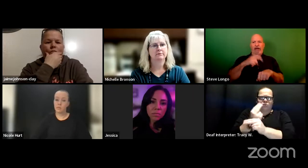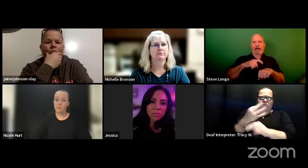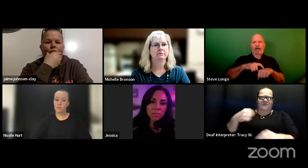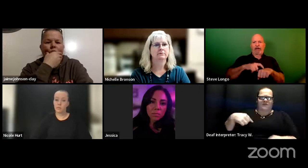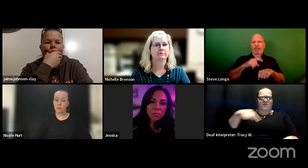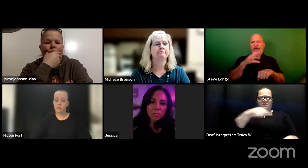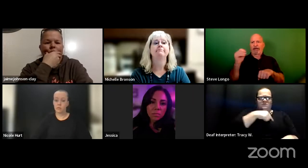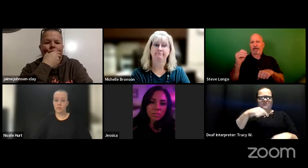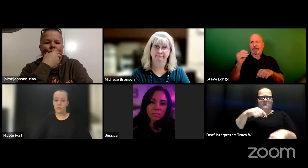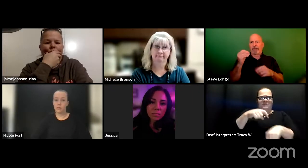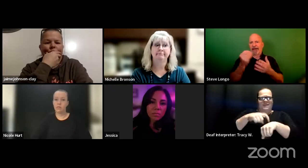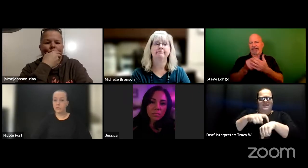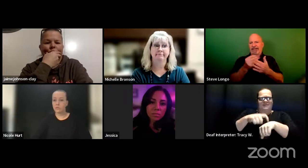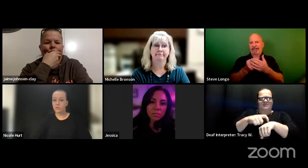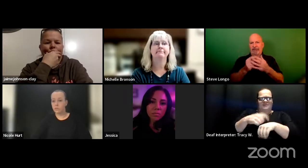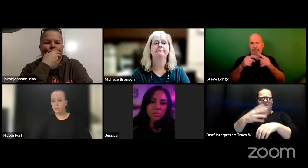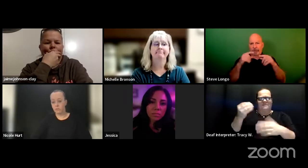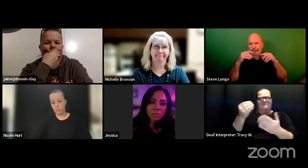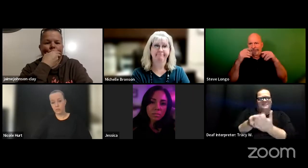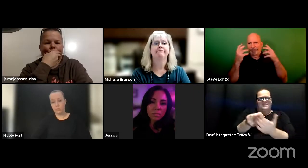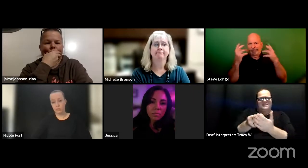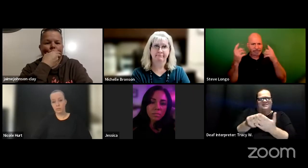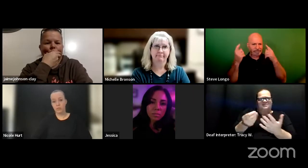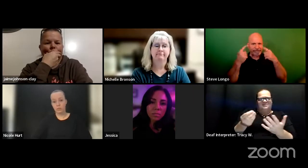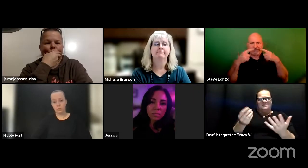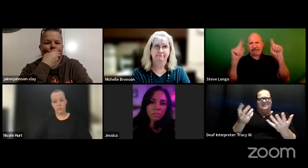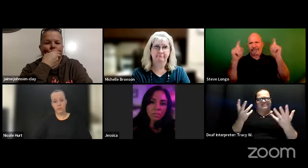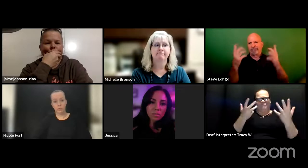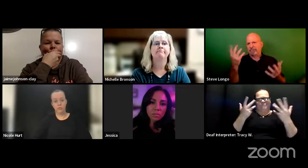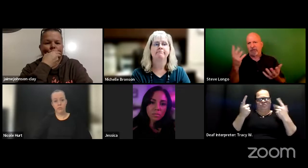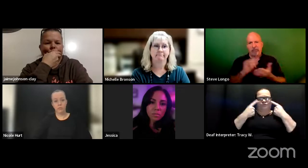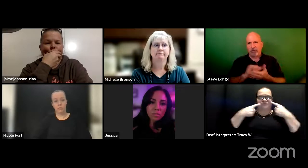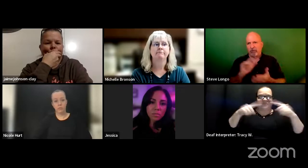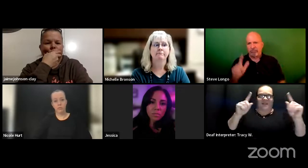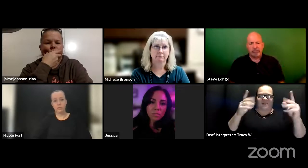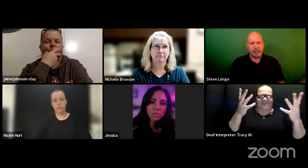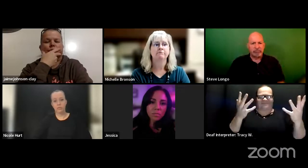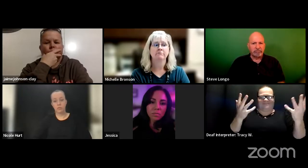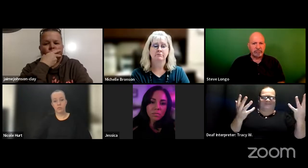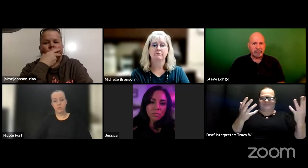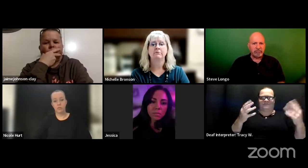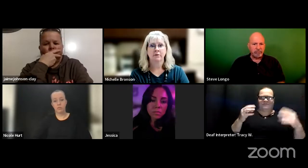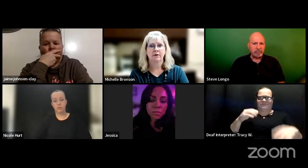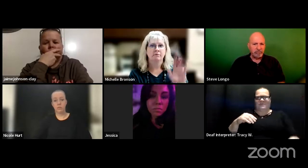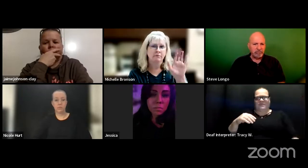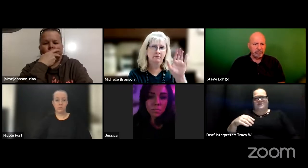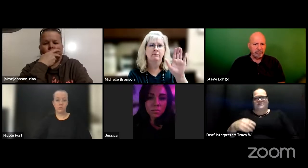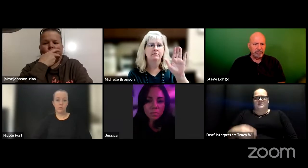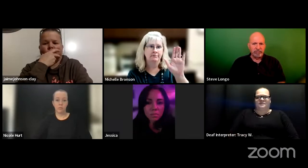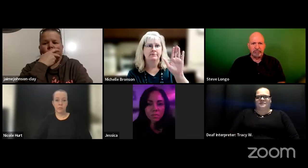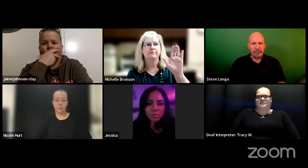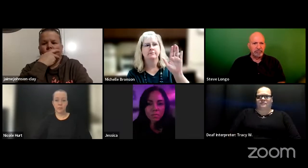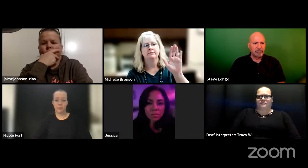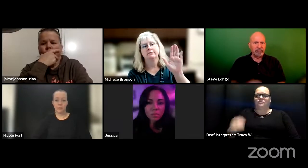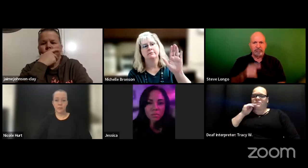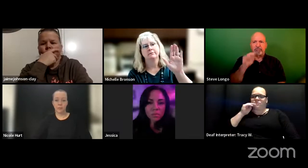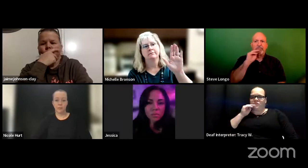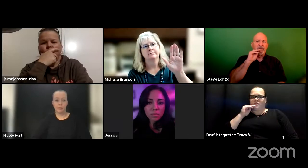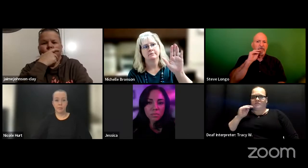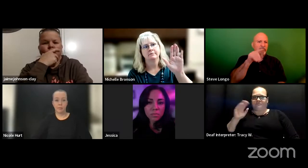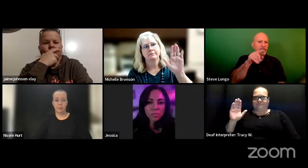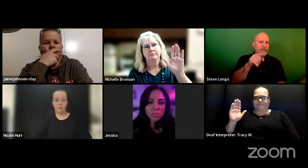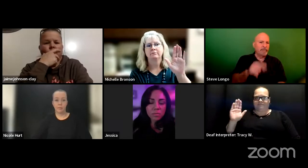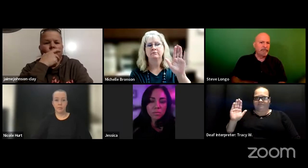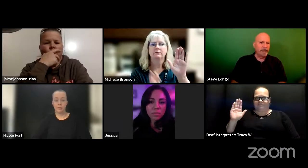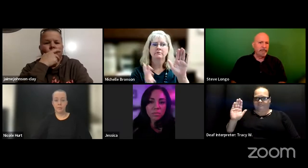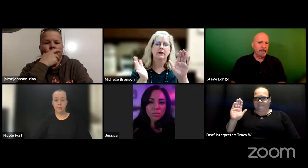but to make good use of our time and our money and try and run out of food at a